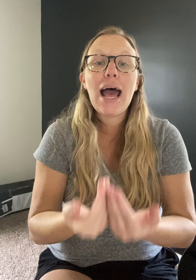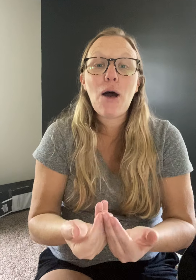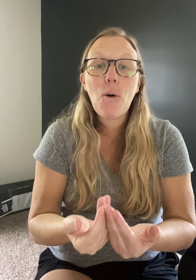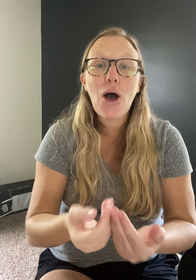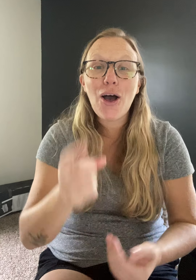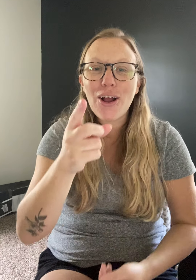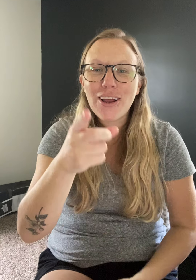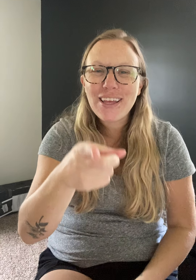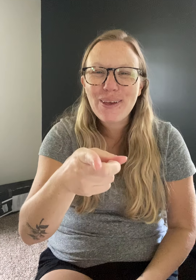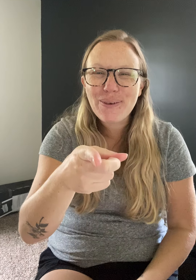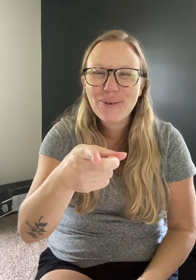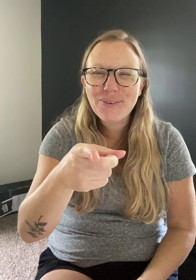how are you?